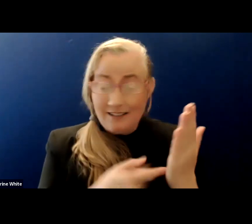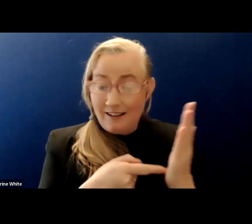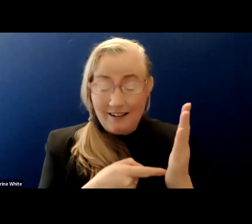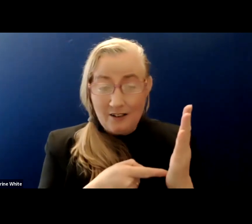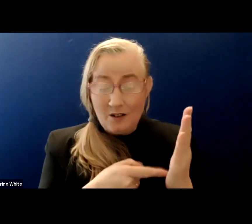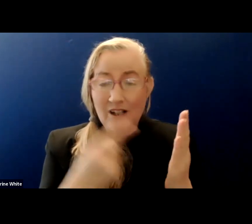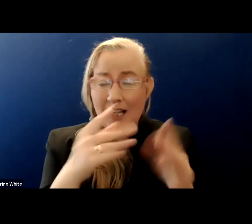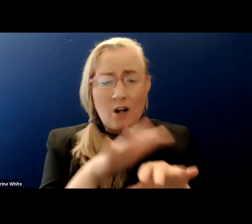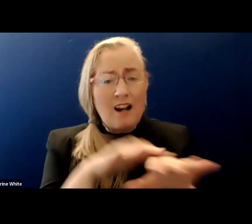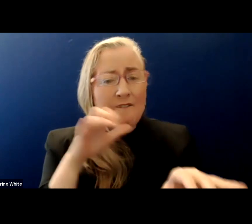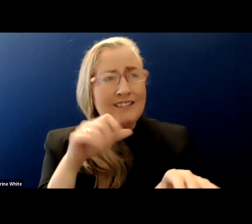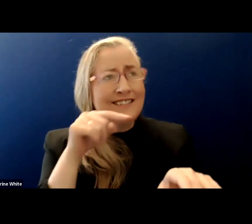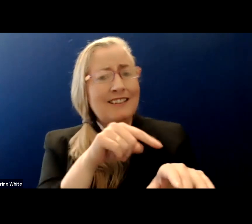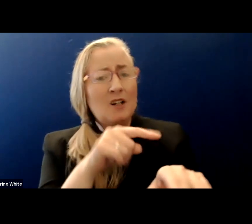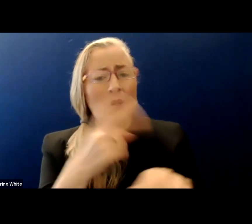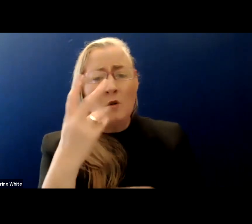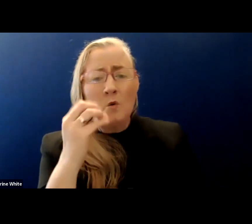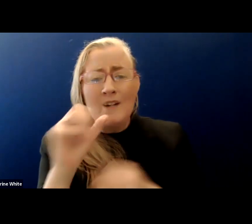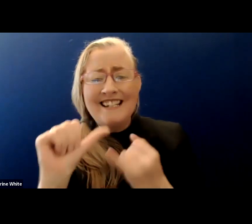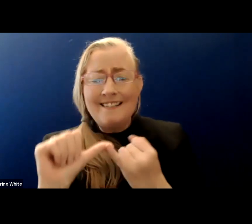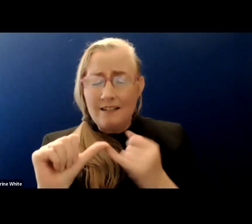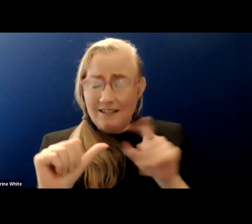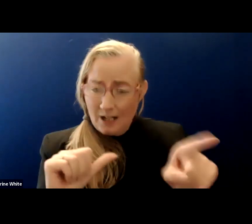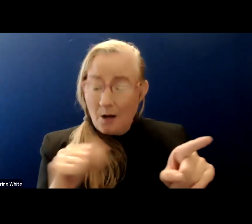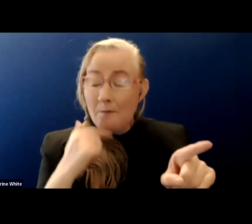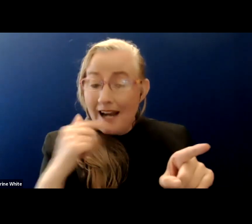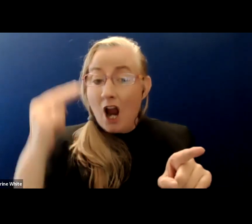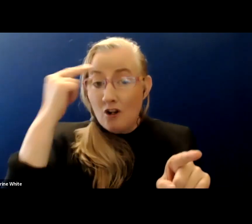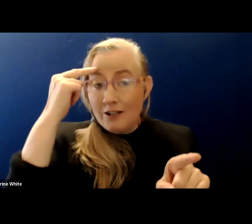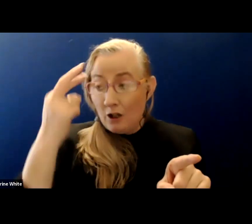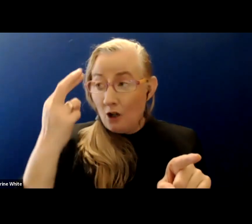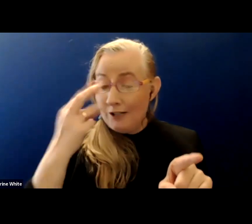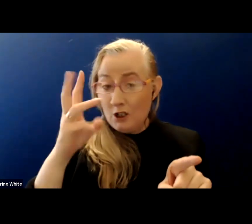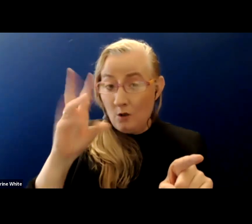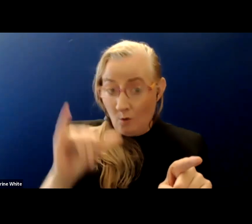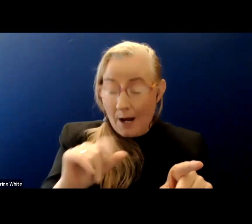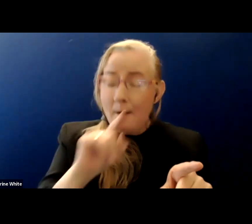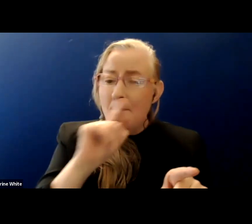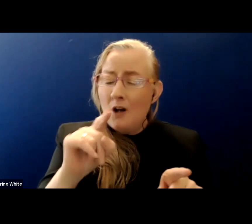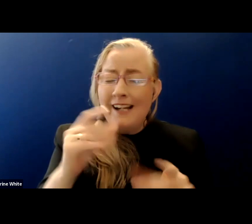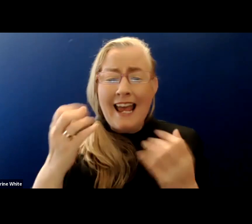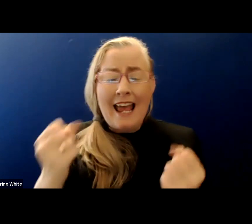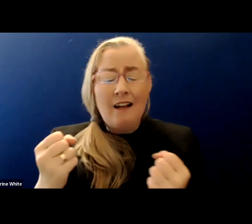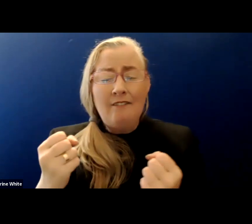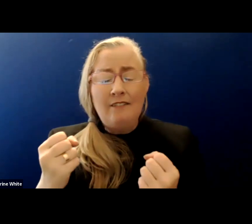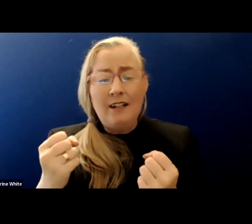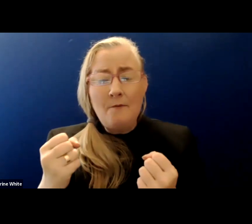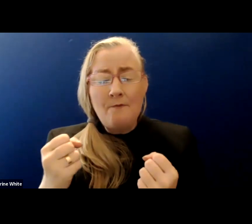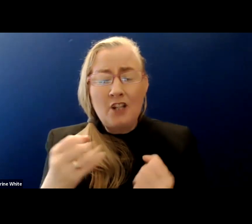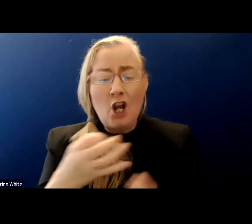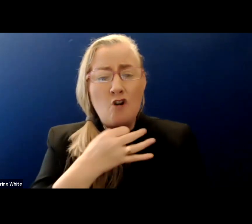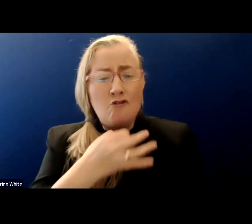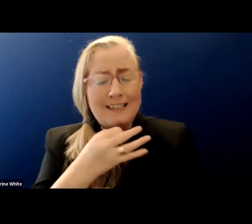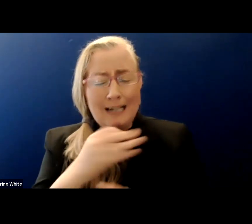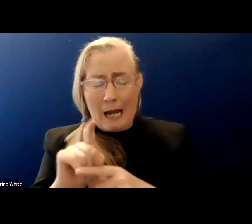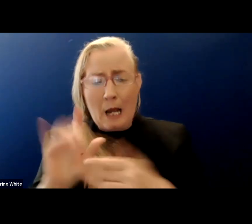was at in 2006. And I understand all the reasons behind that. I wonder whether there's a risk that this constant